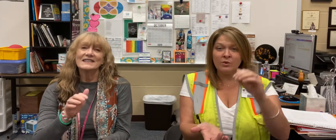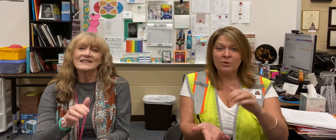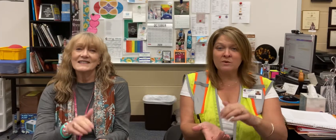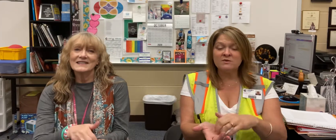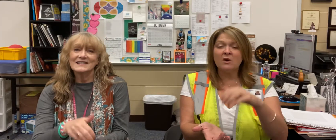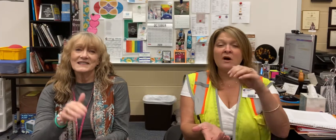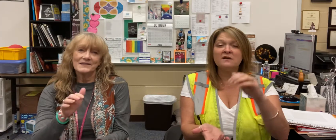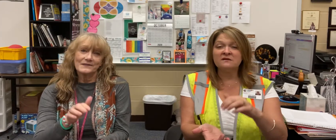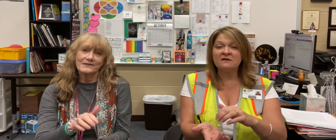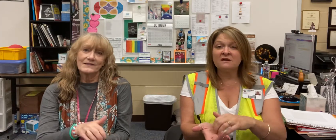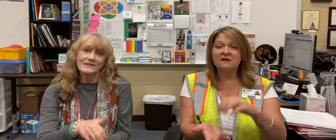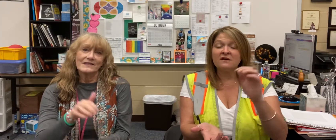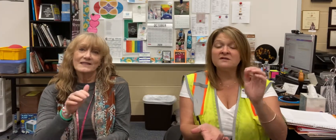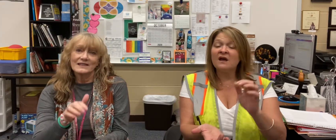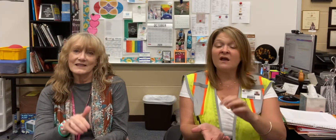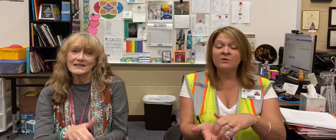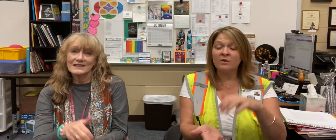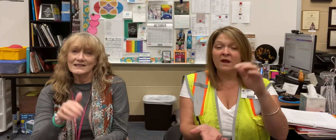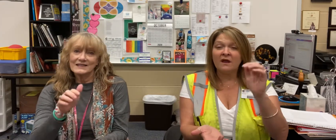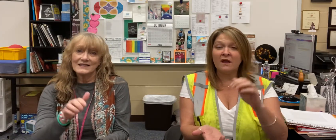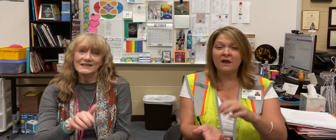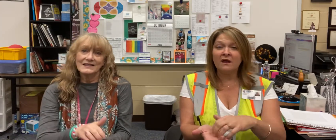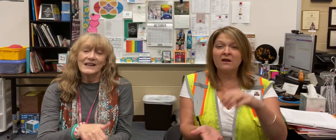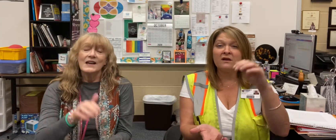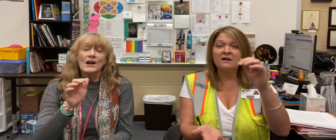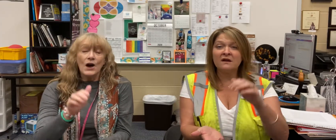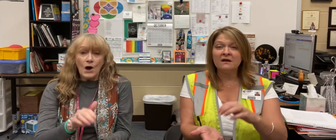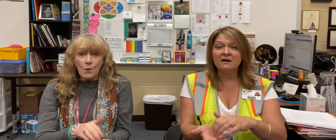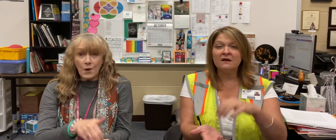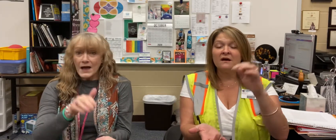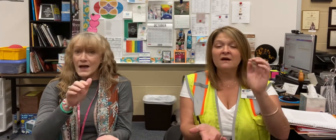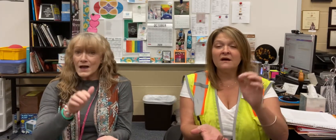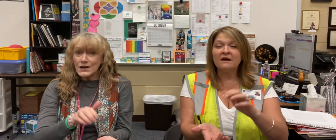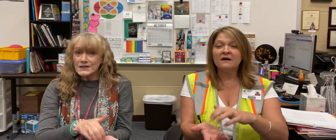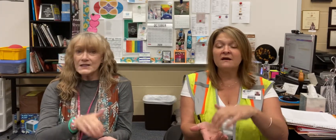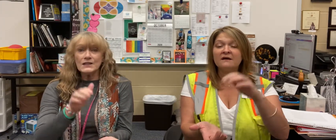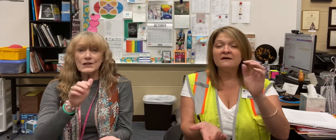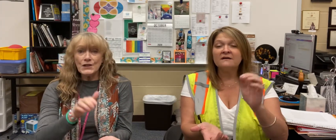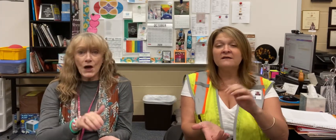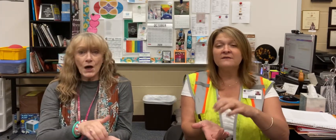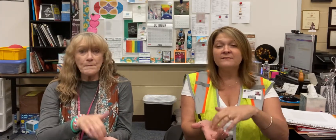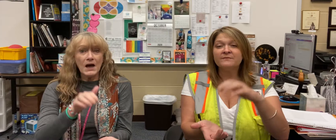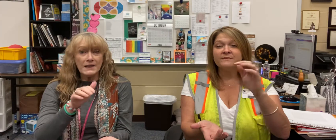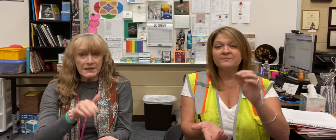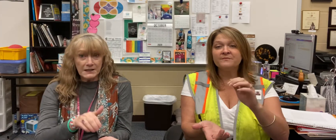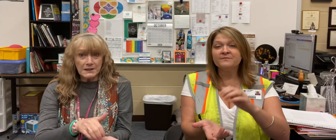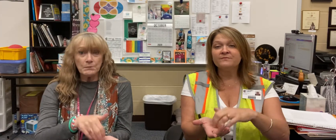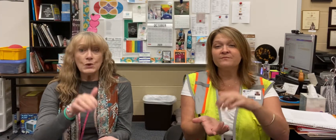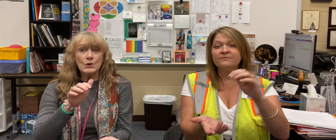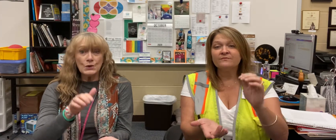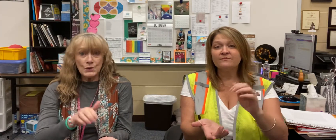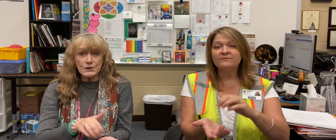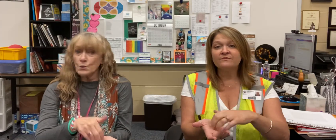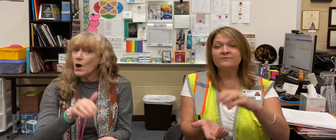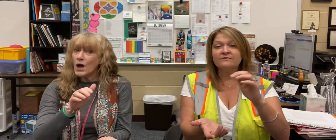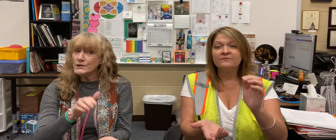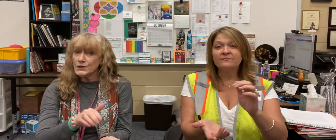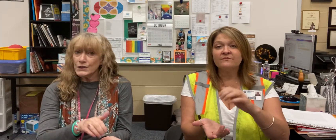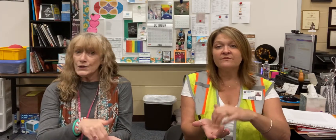moose wanders at will. Where still the mighty moose